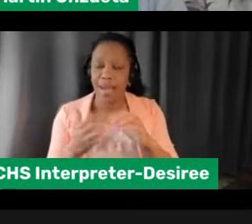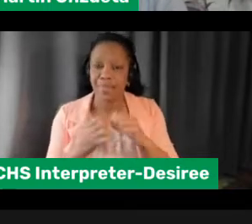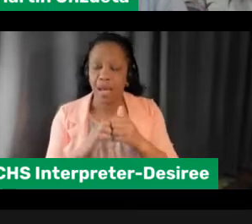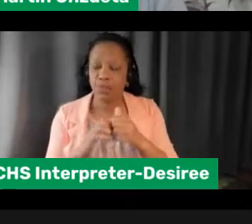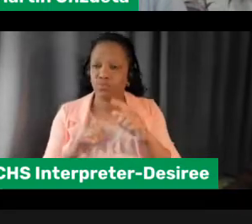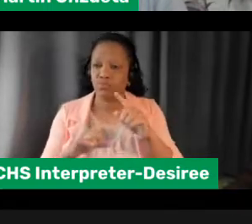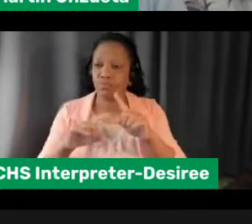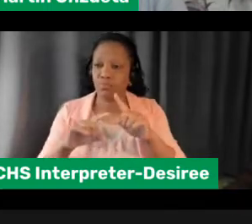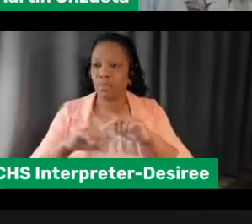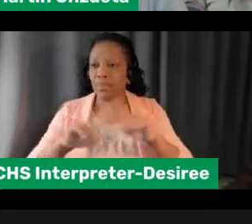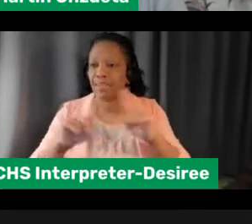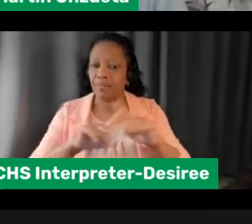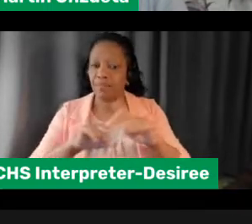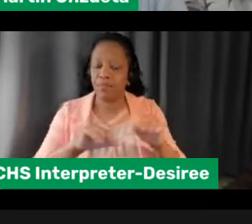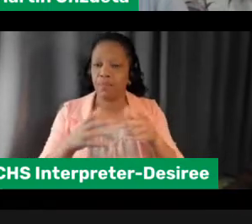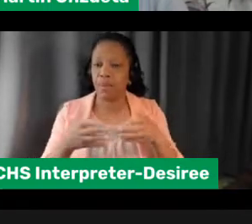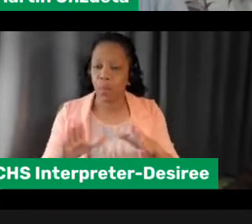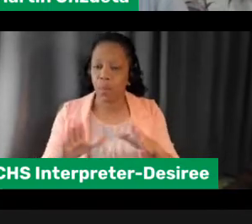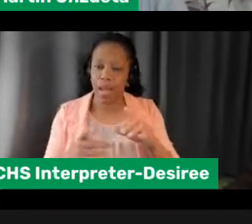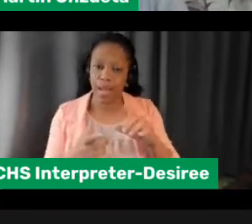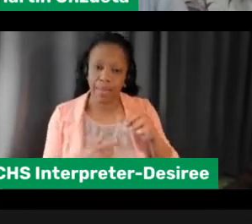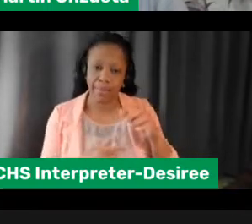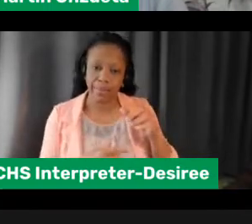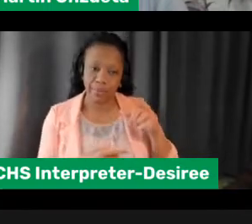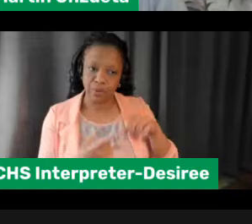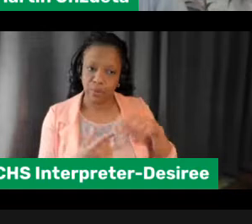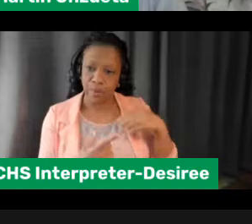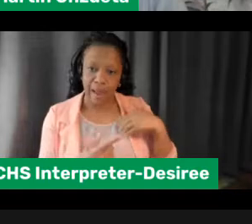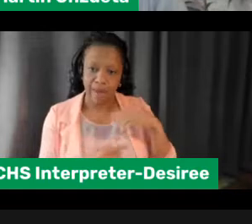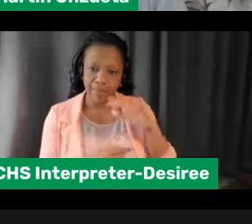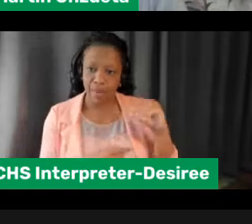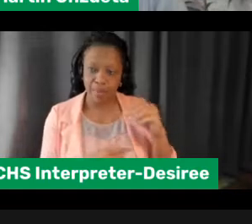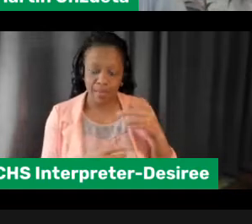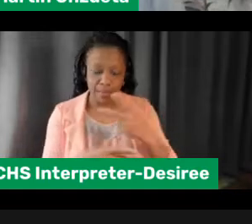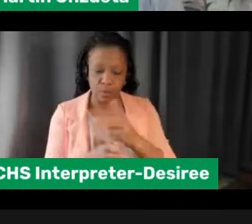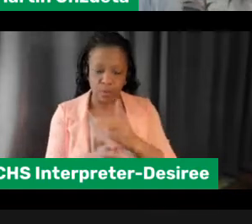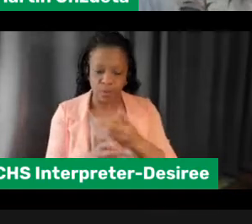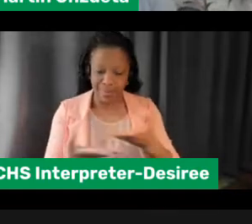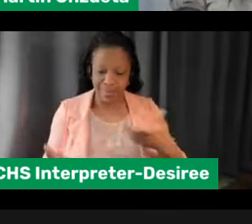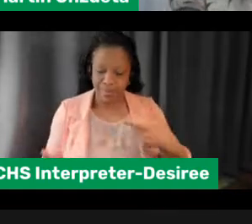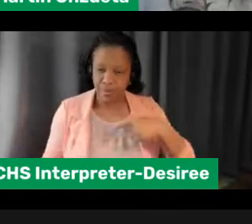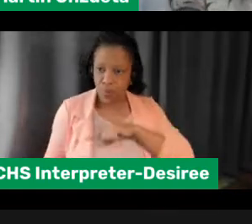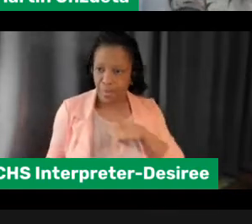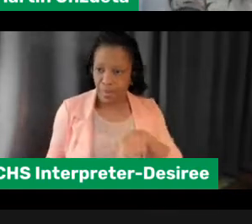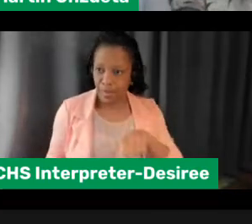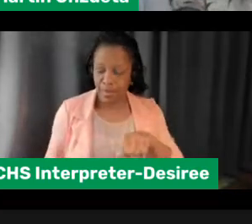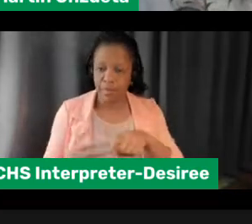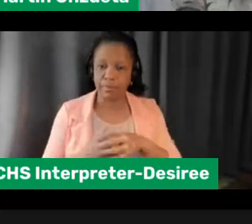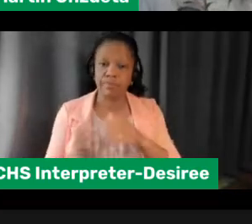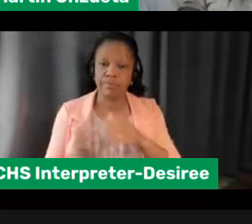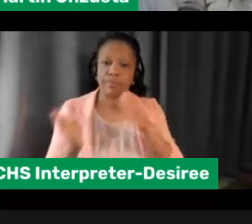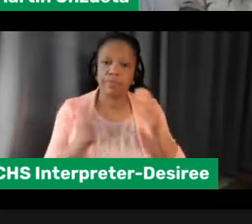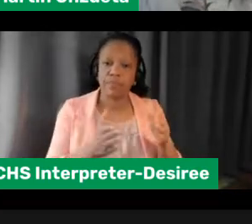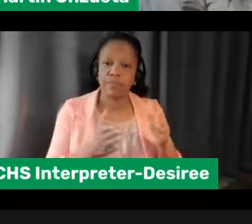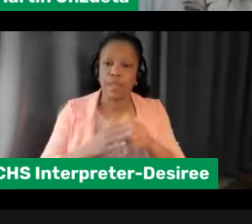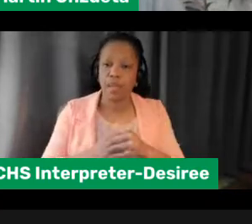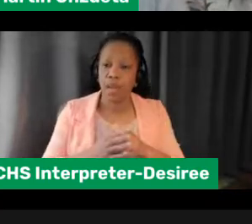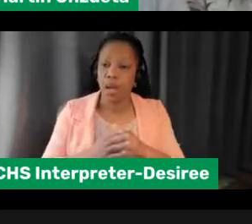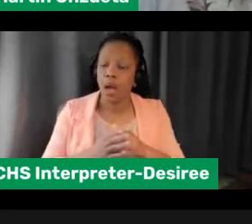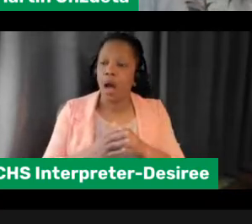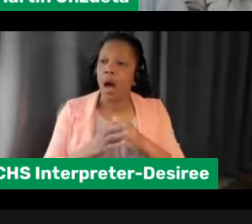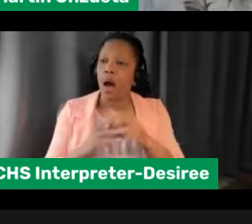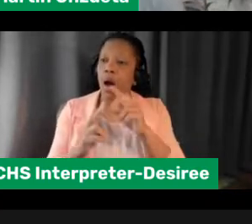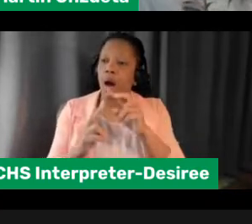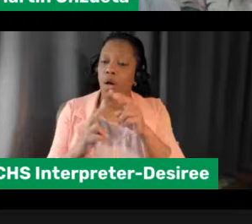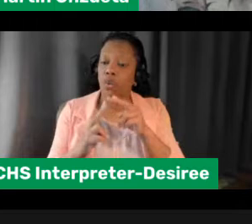companies that produce things that we need. Alternative consumption, which is more like buying